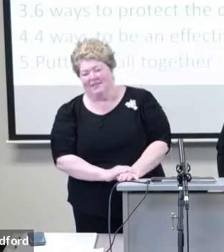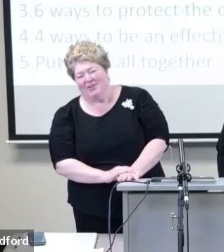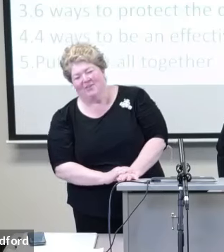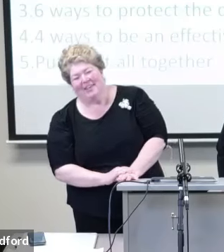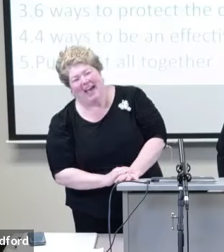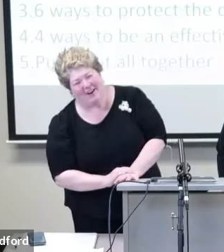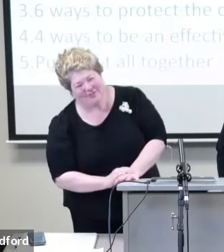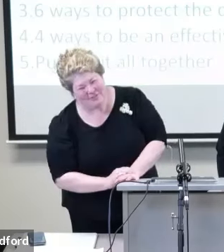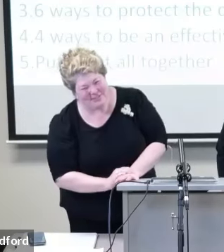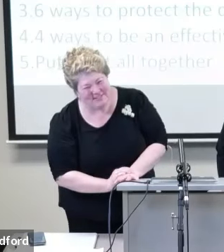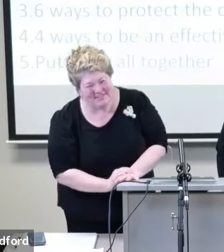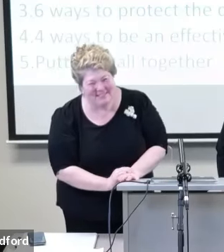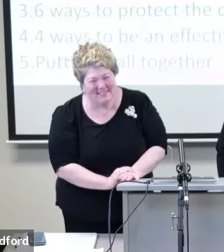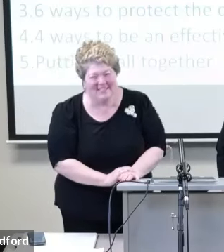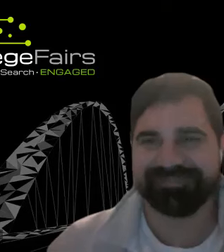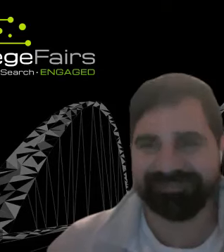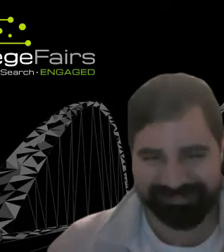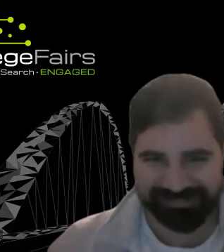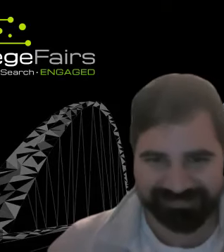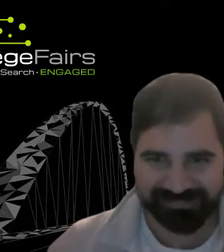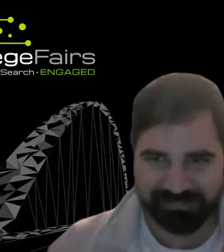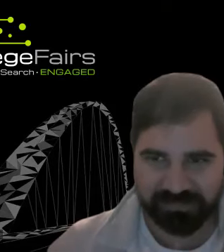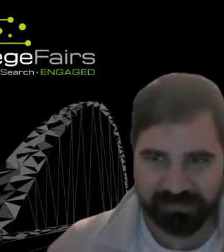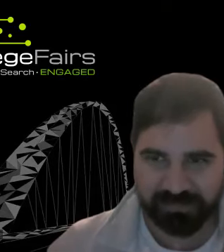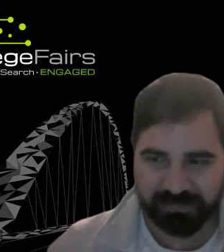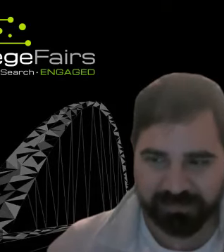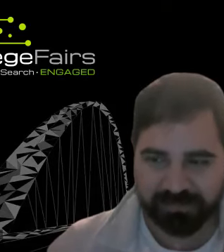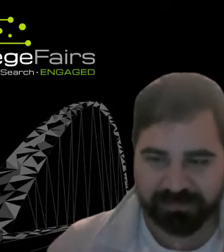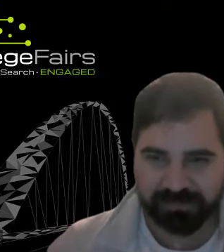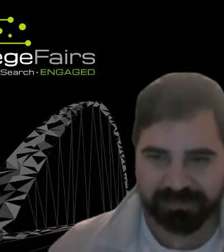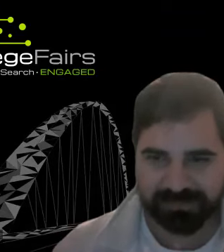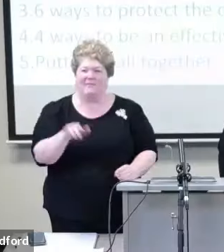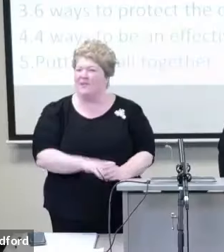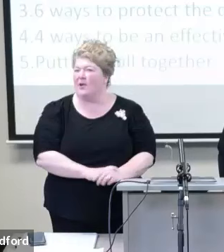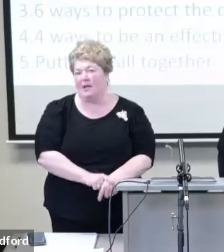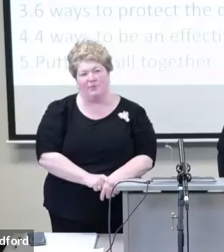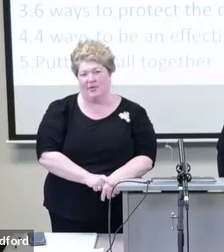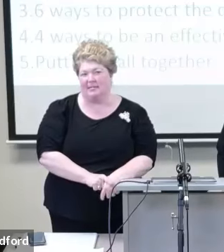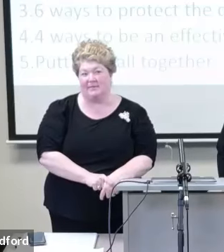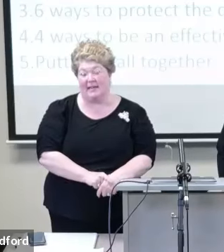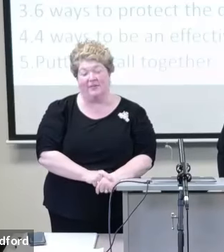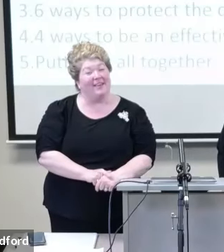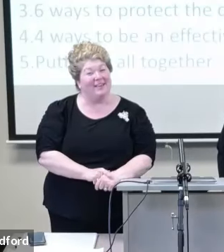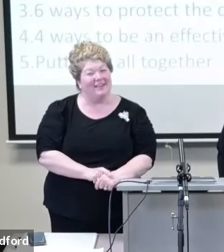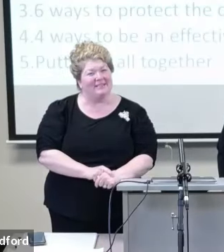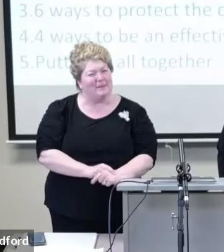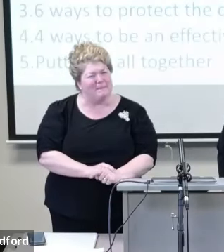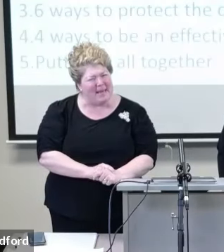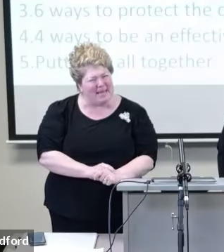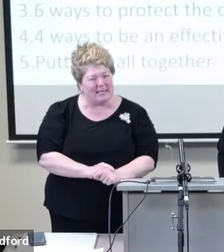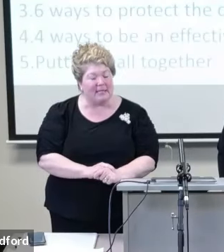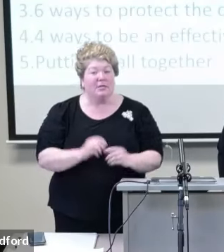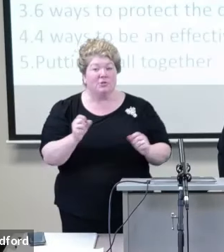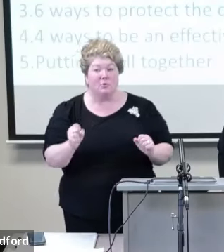go to the couch just to rest a little bit more i'm very unproductive saturday it's